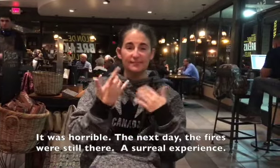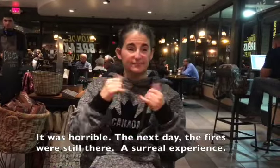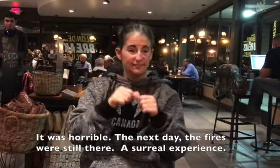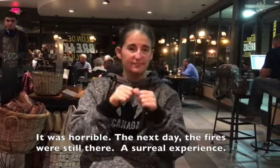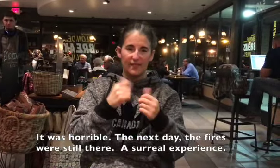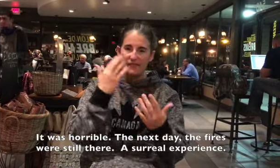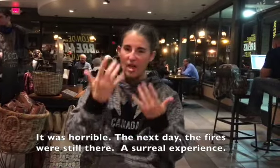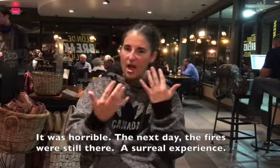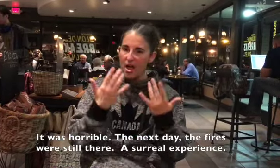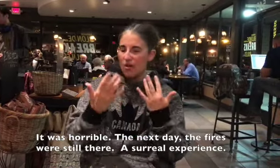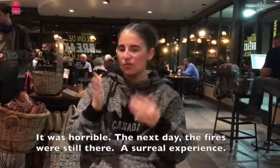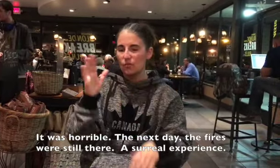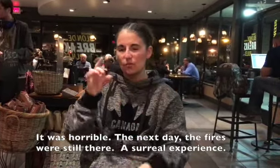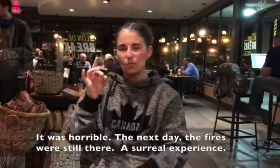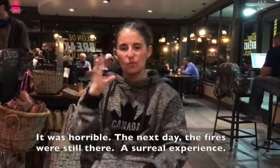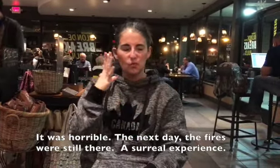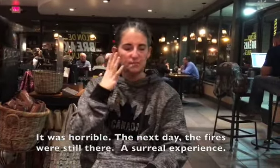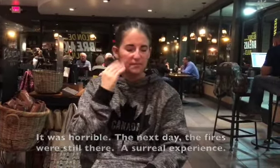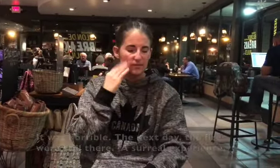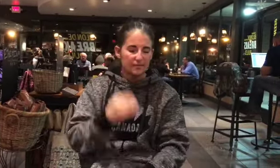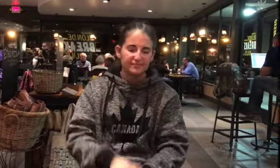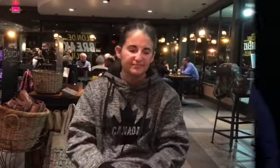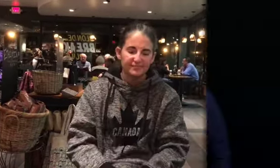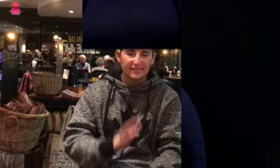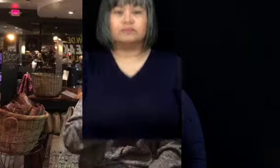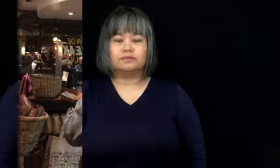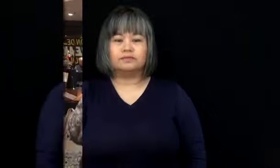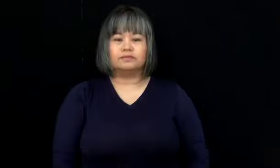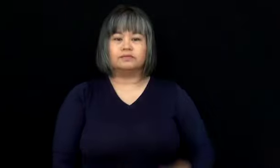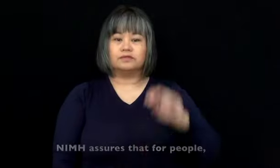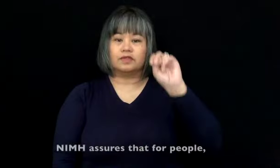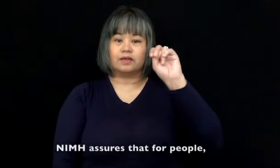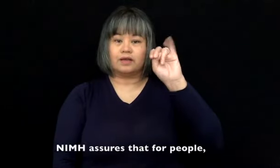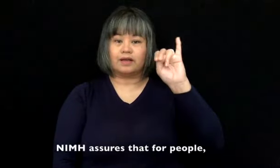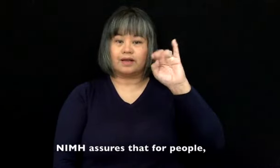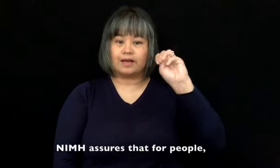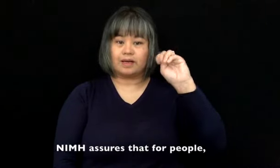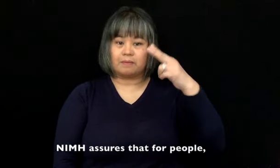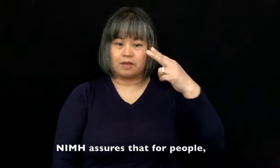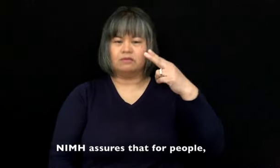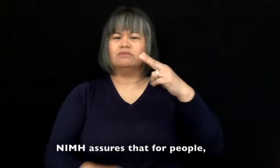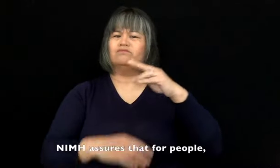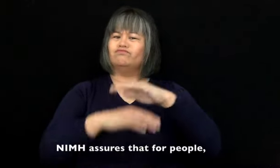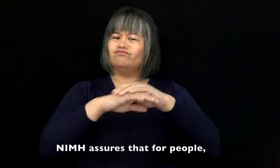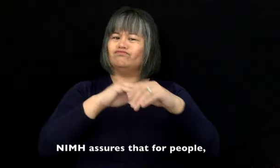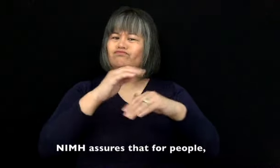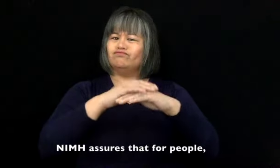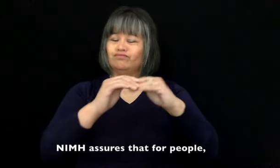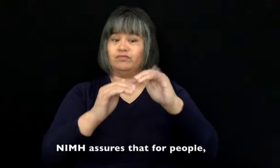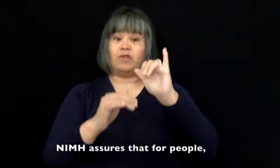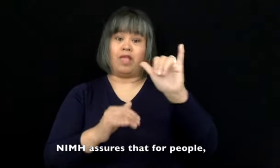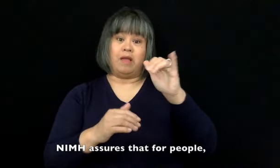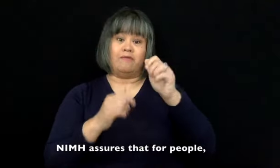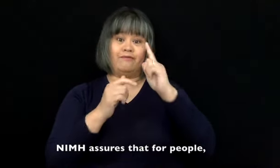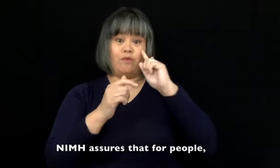day, the fires were still there. A surreal experience. NIMH assures that for